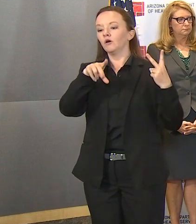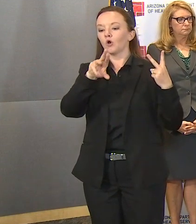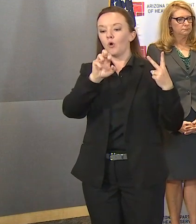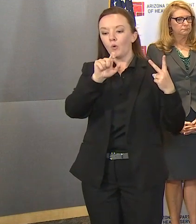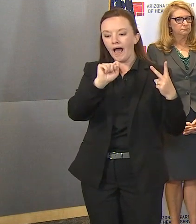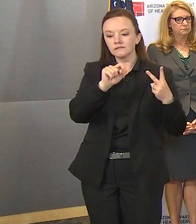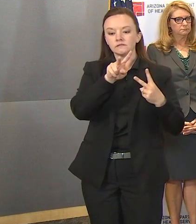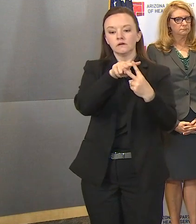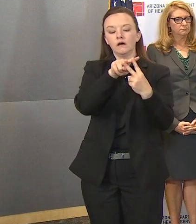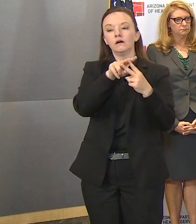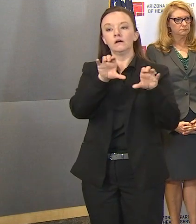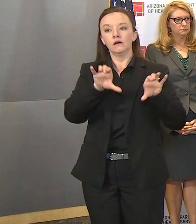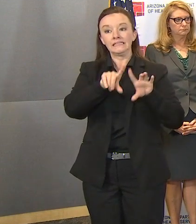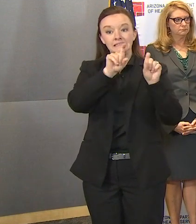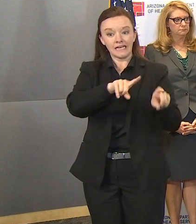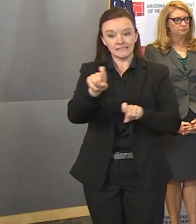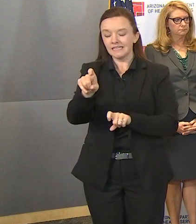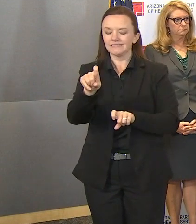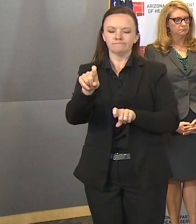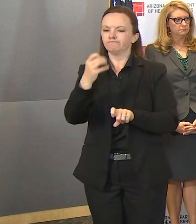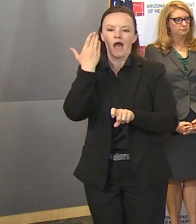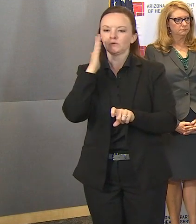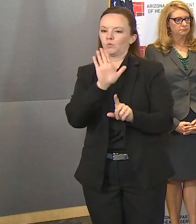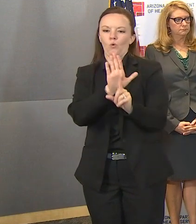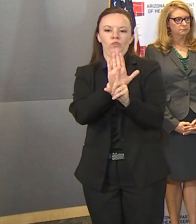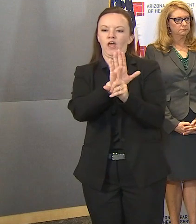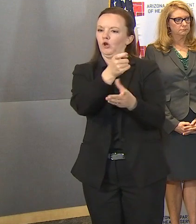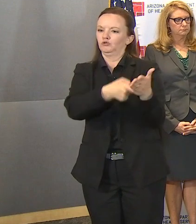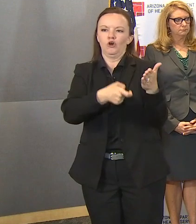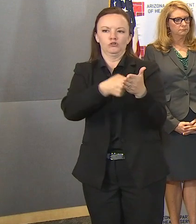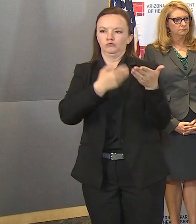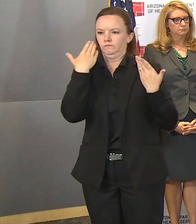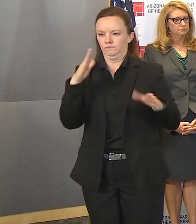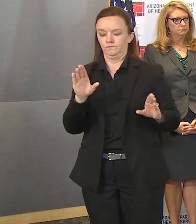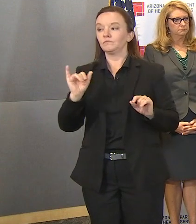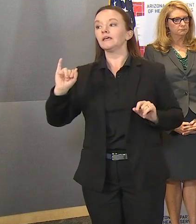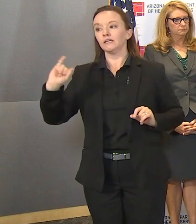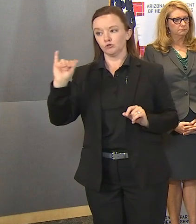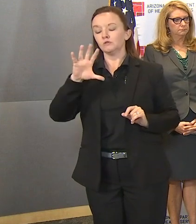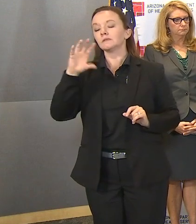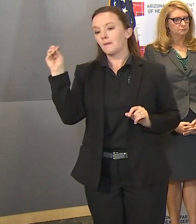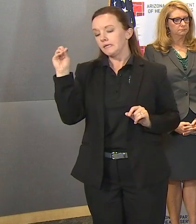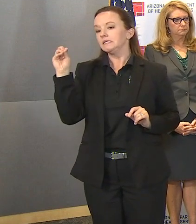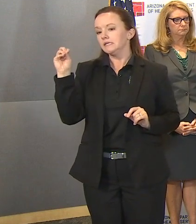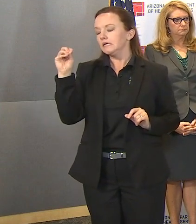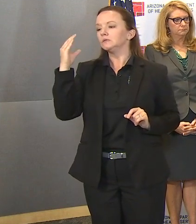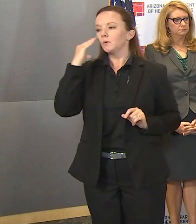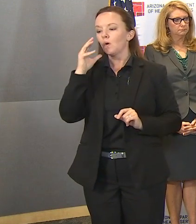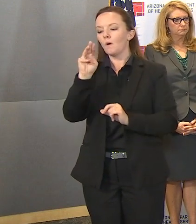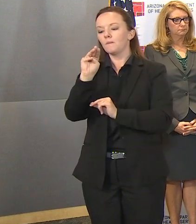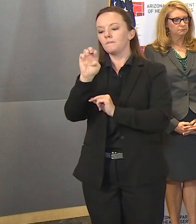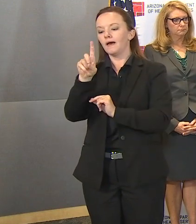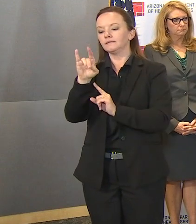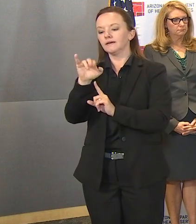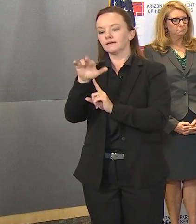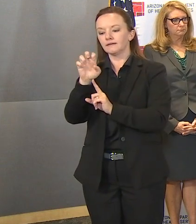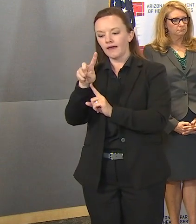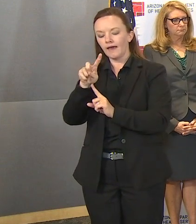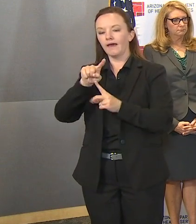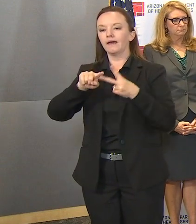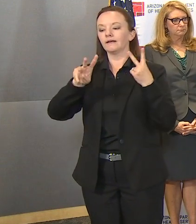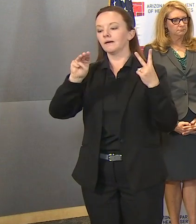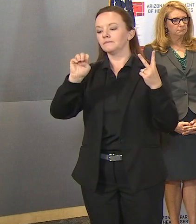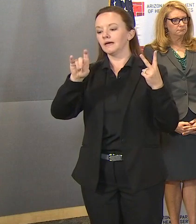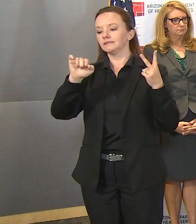tests, I don't know what the charge is. Likely insurance companies, we know that Medicaid and Medicare will cover